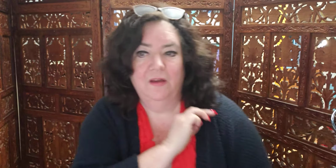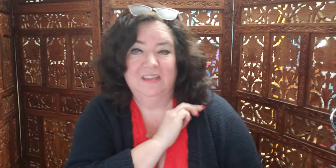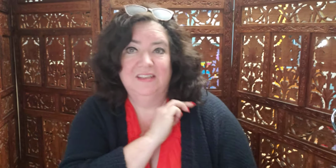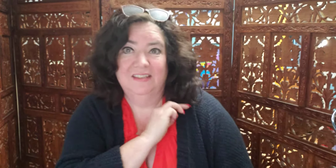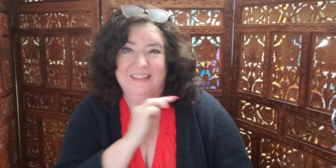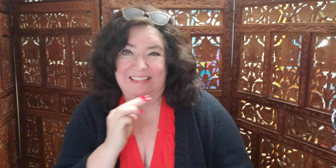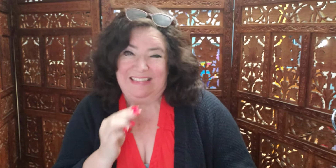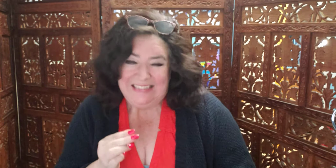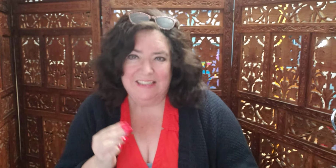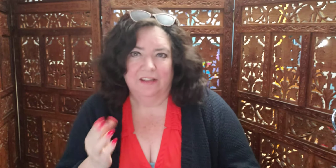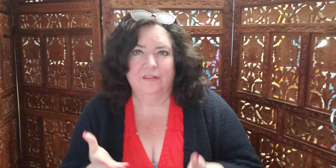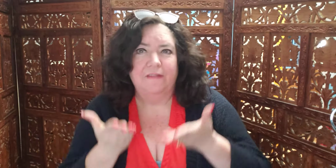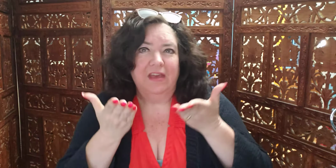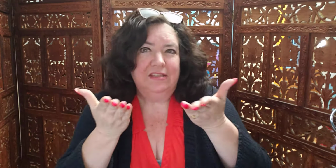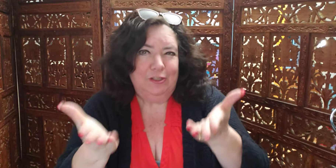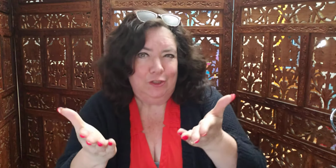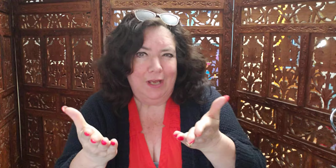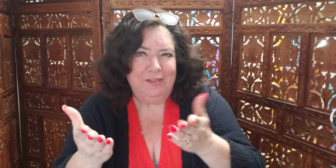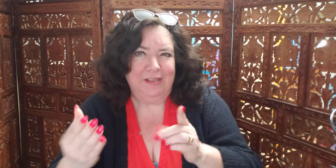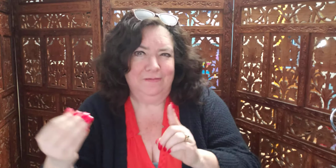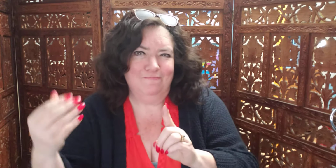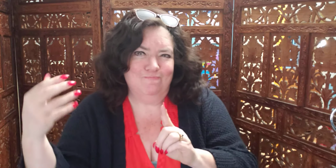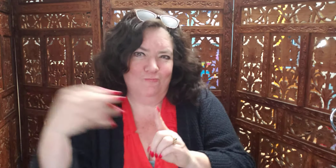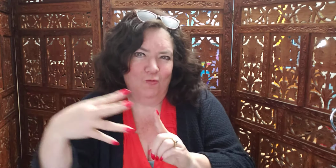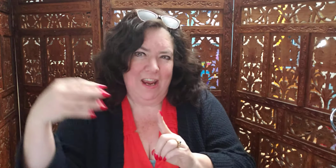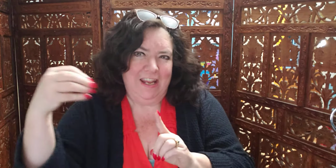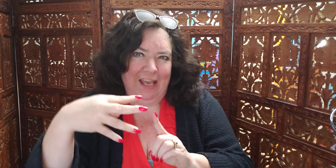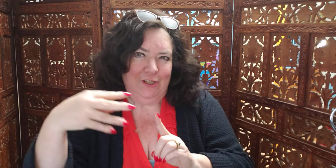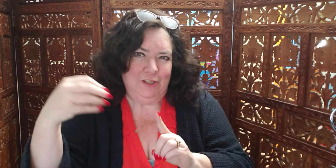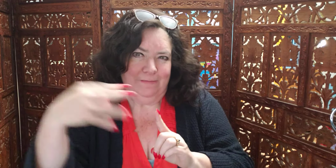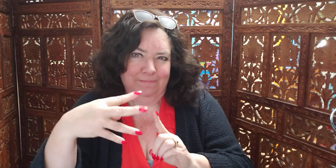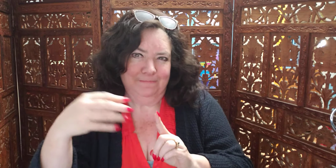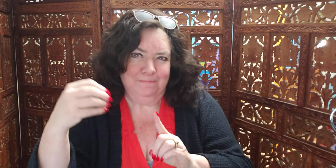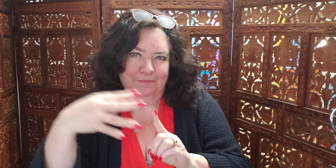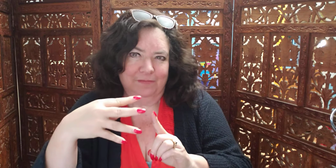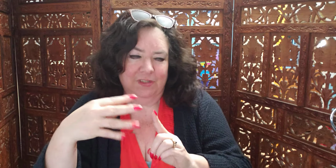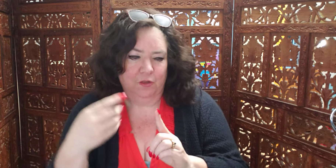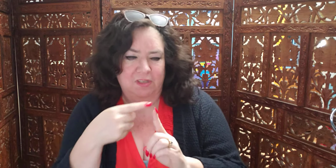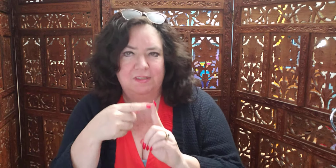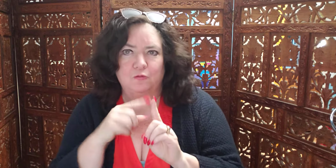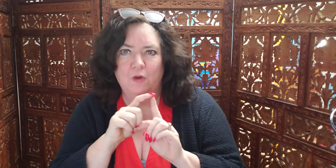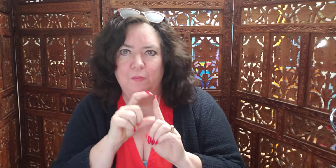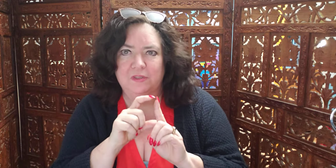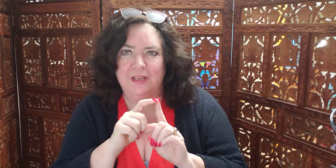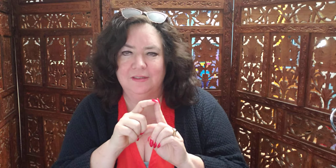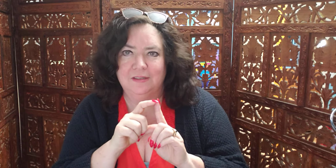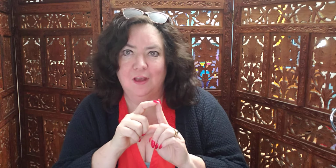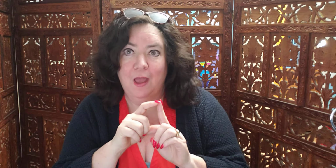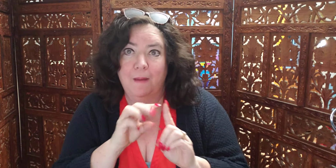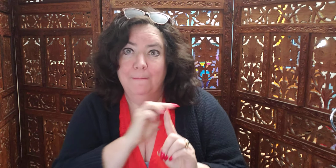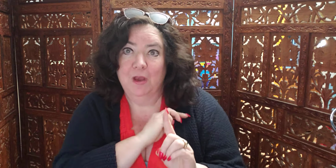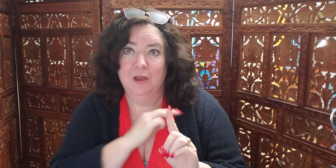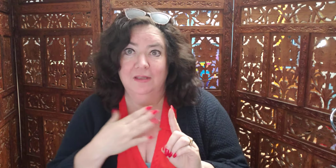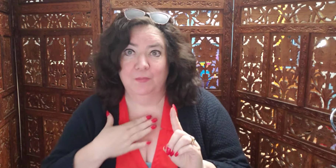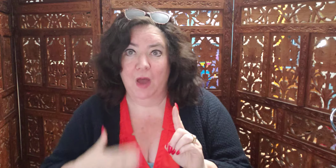Marianne says, then they suggested radiation. So this represents Marianne's